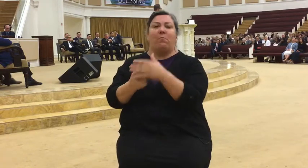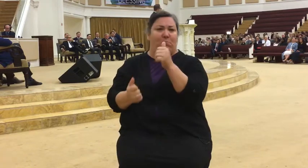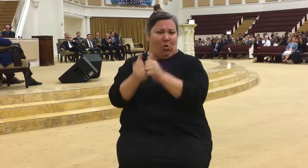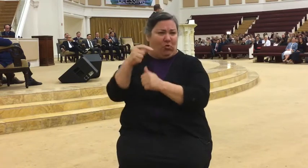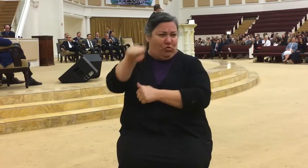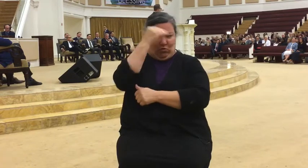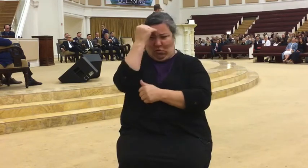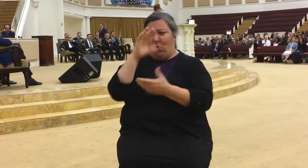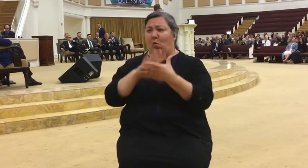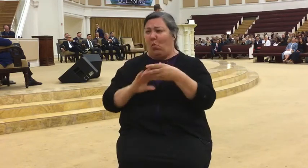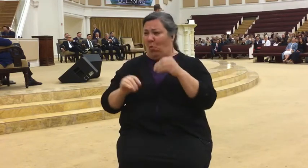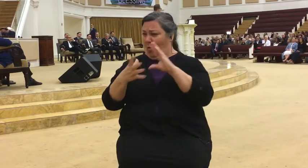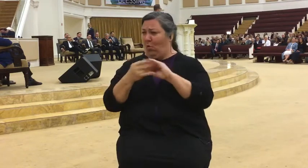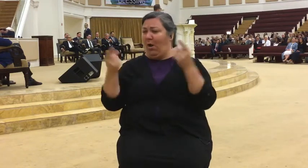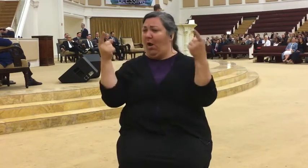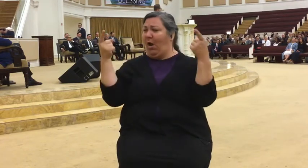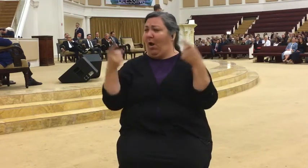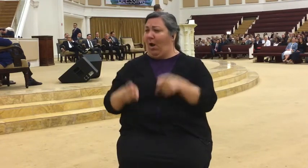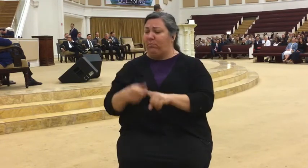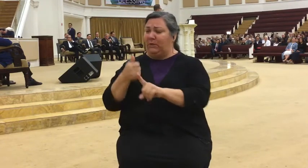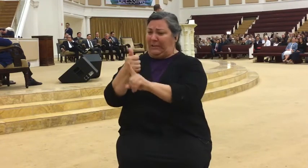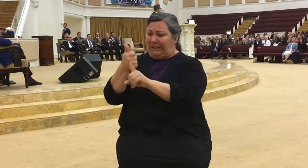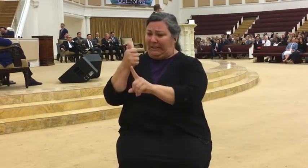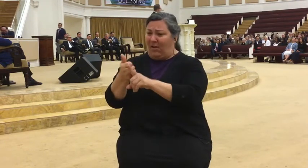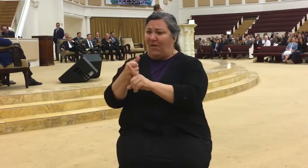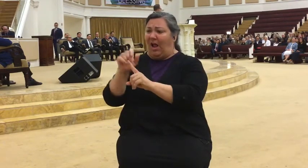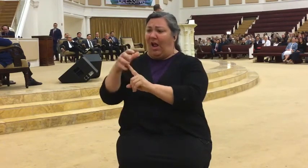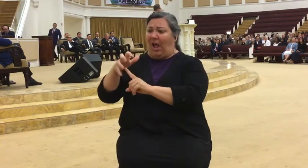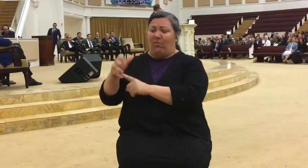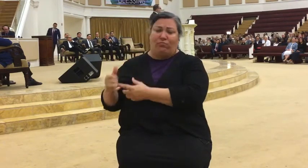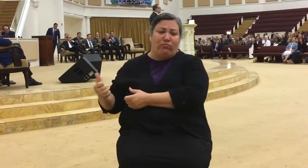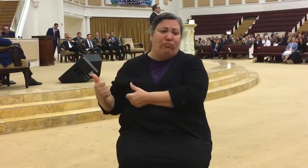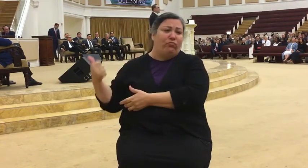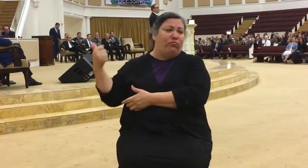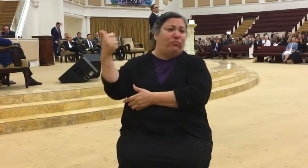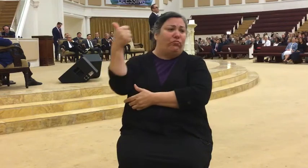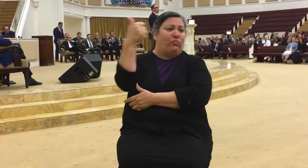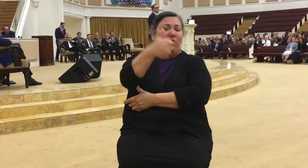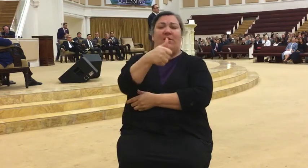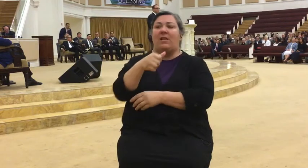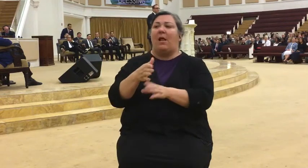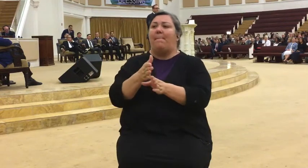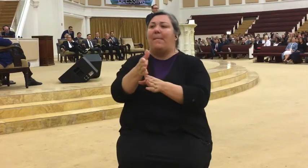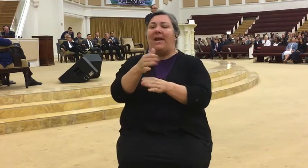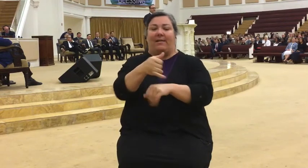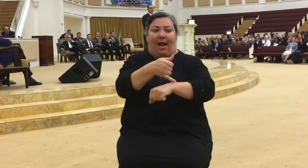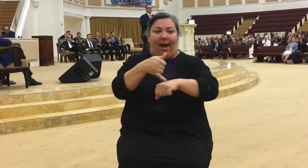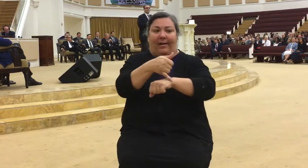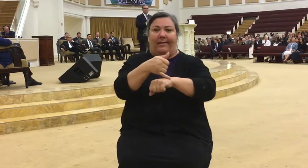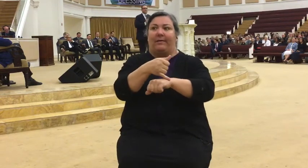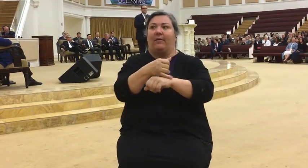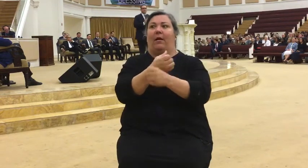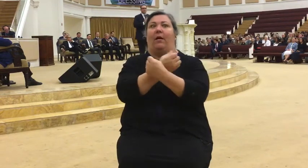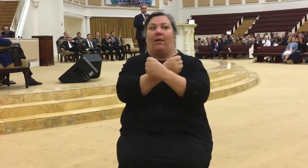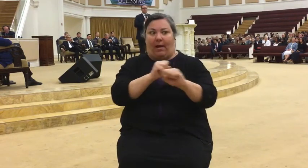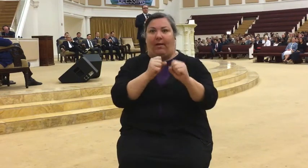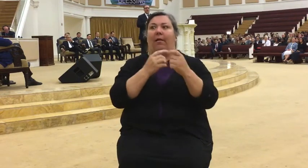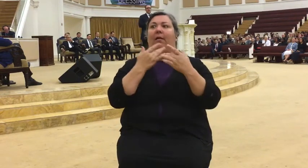of you know the story of how he had to be life flighted over to the mainland, and his life was saved, and